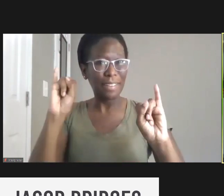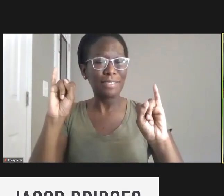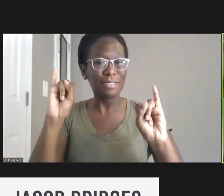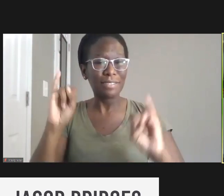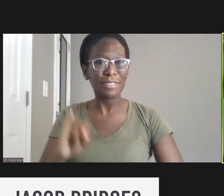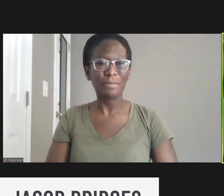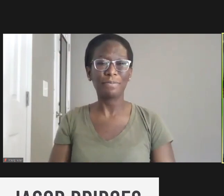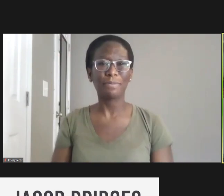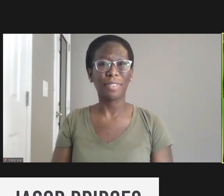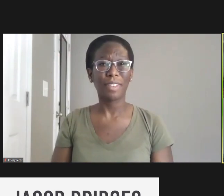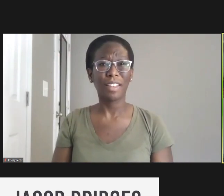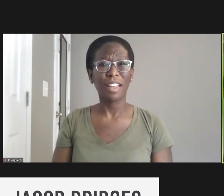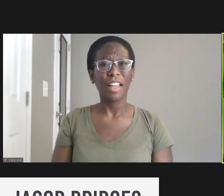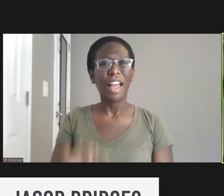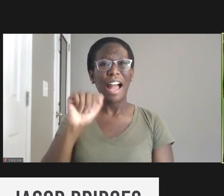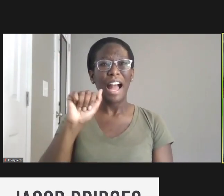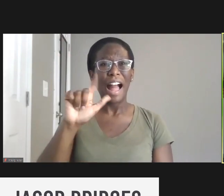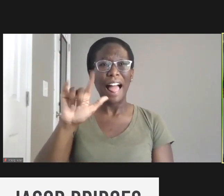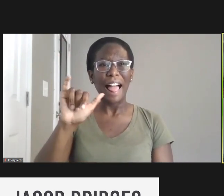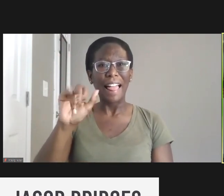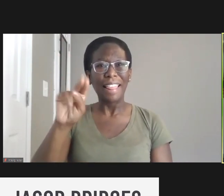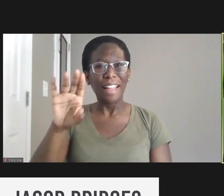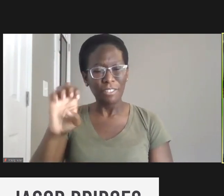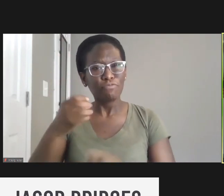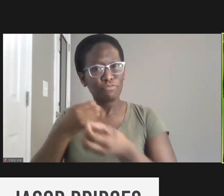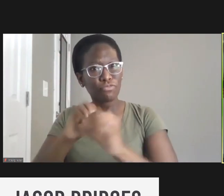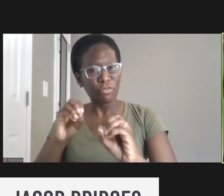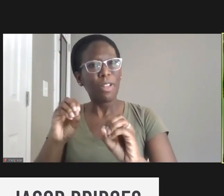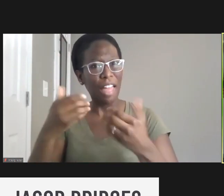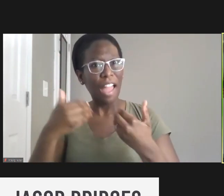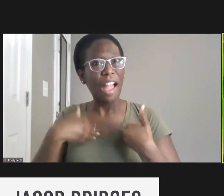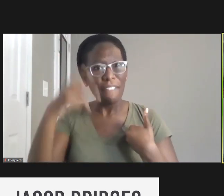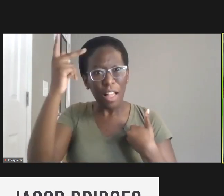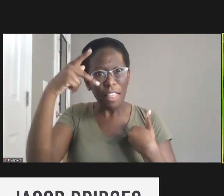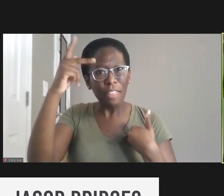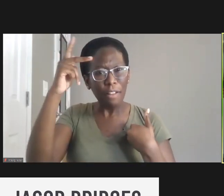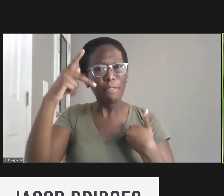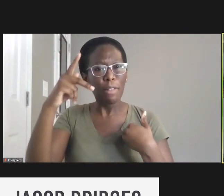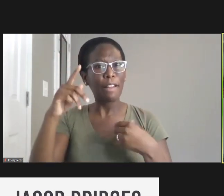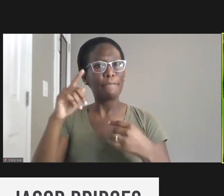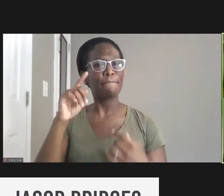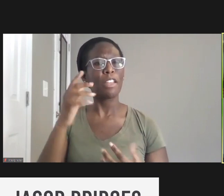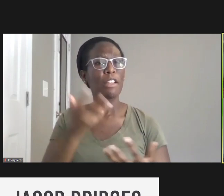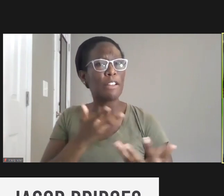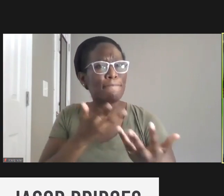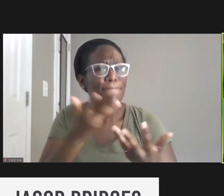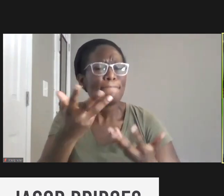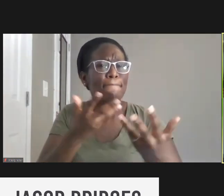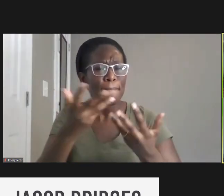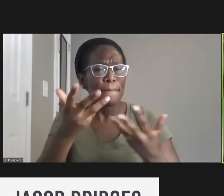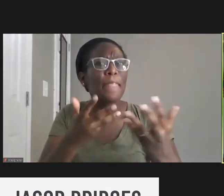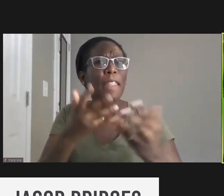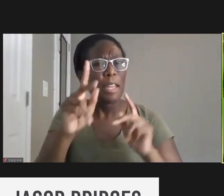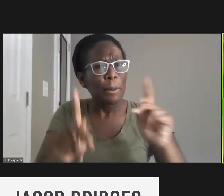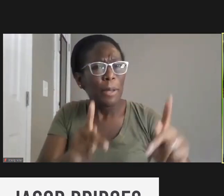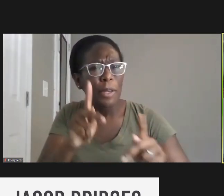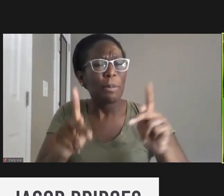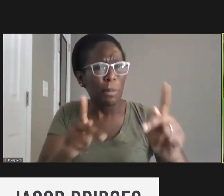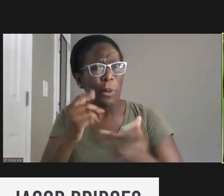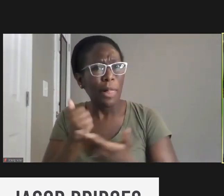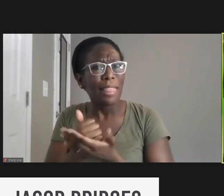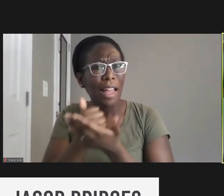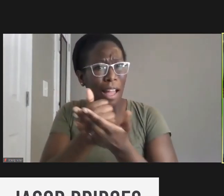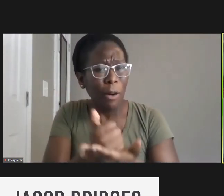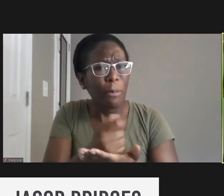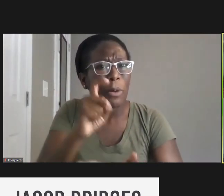Alliance takes that philosophy and we meet consumers where they are at. We don't tell them how to live on their own. We ask them